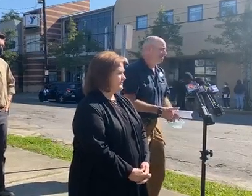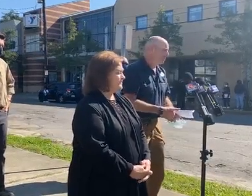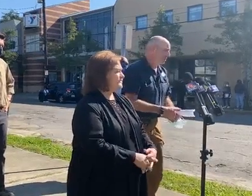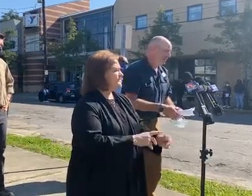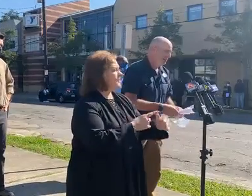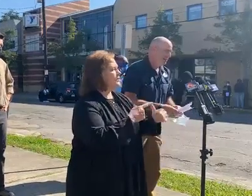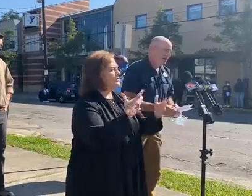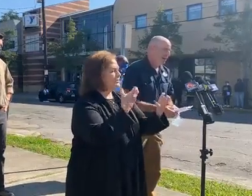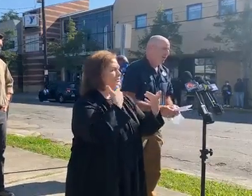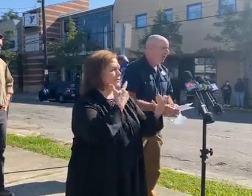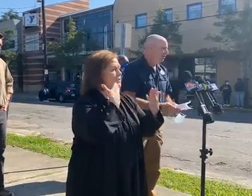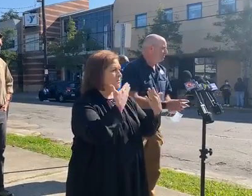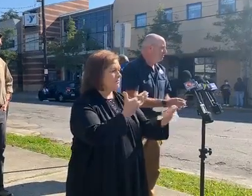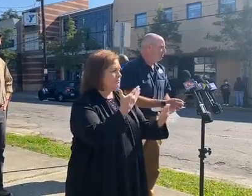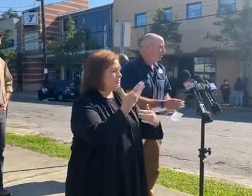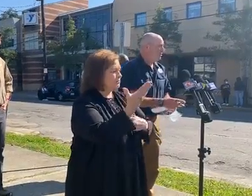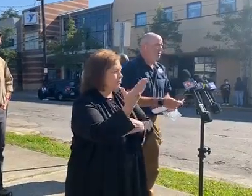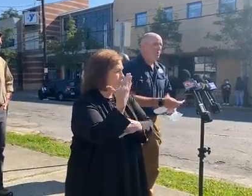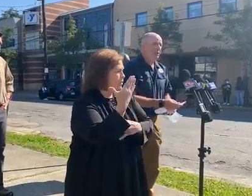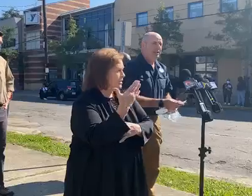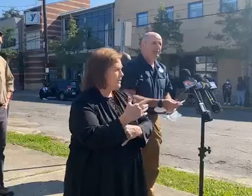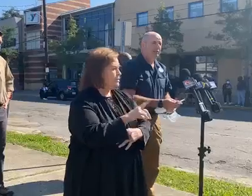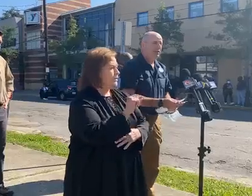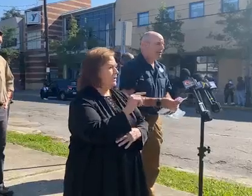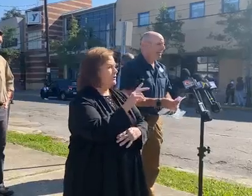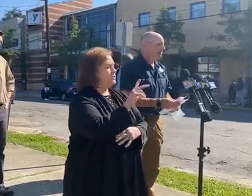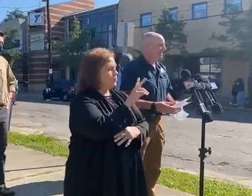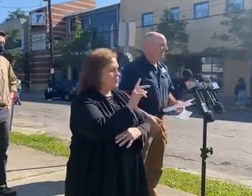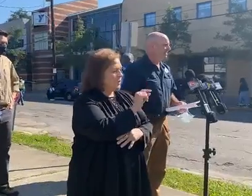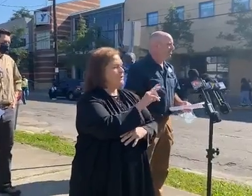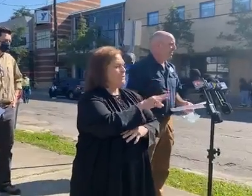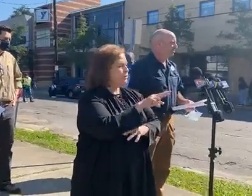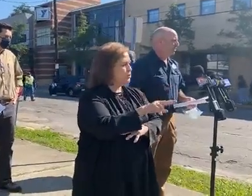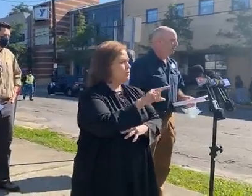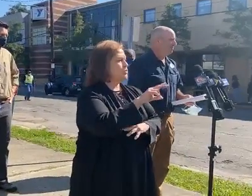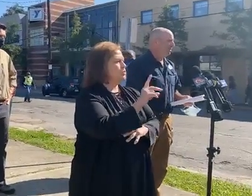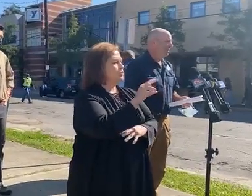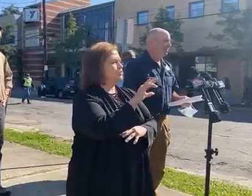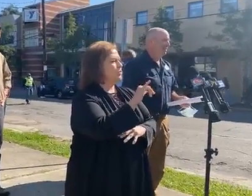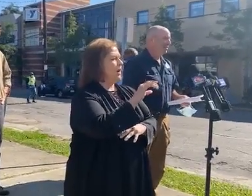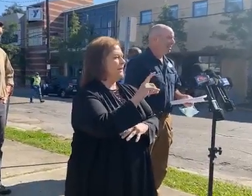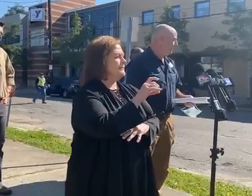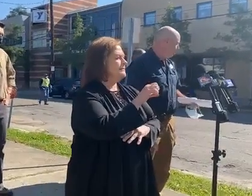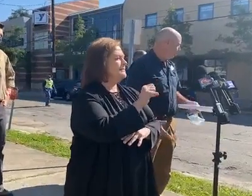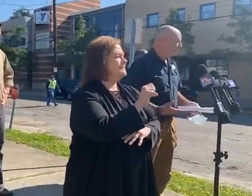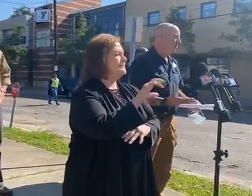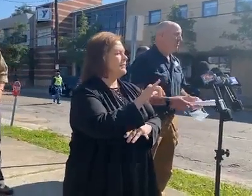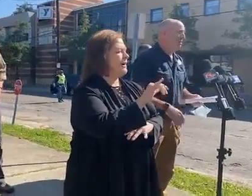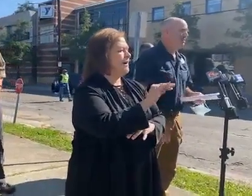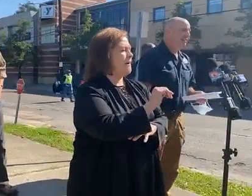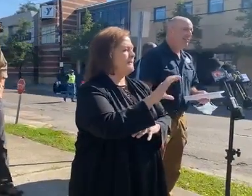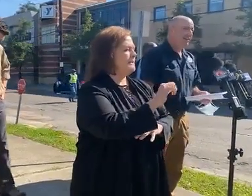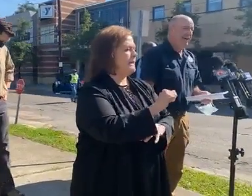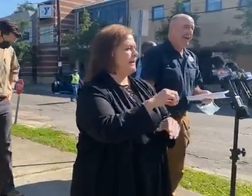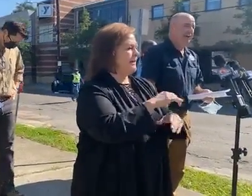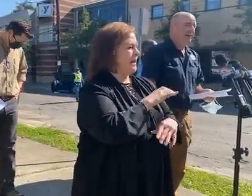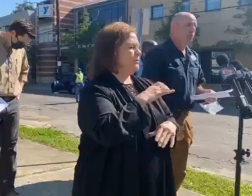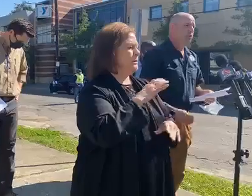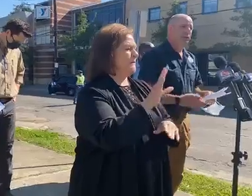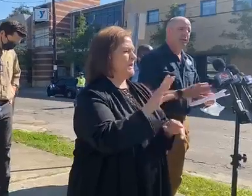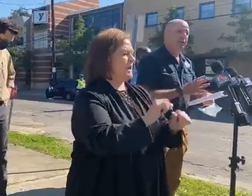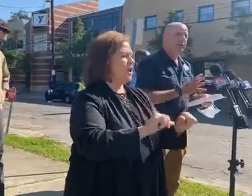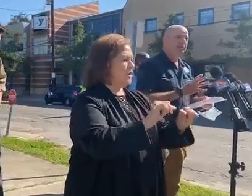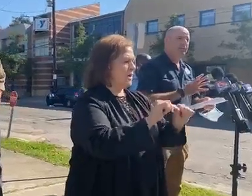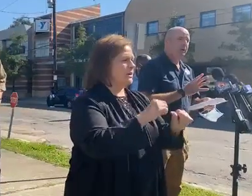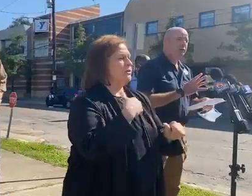first like to say is good morning. We're 2220 Aretha Castle Haley at the Dryad YMCA in County District B. And